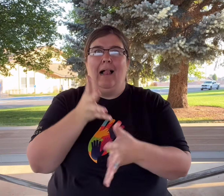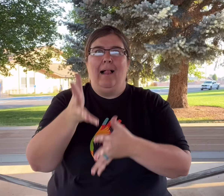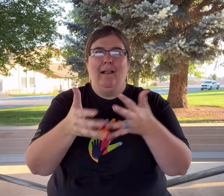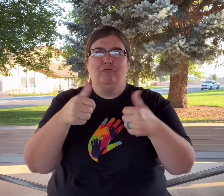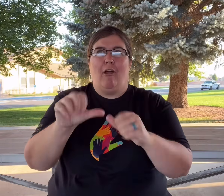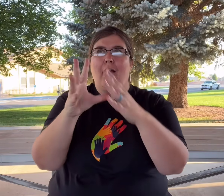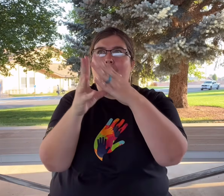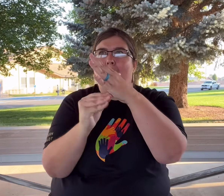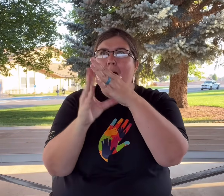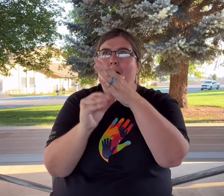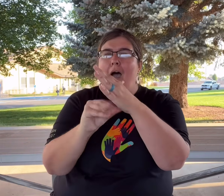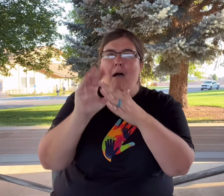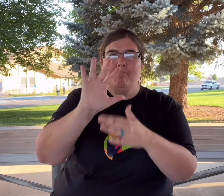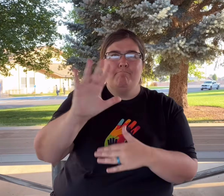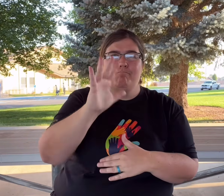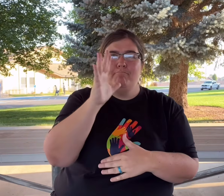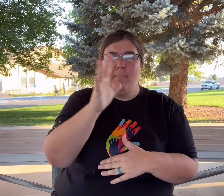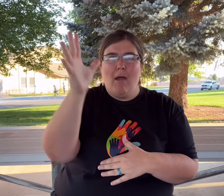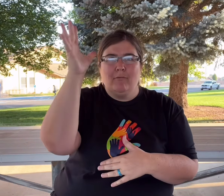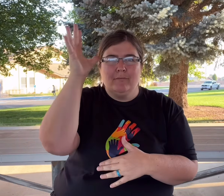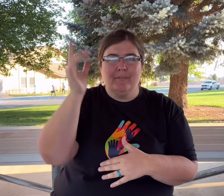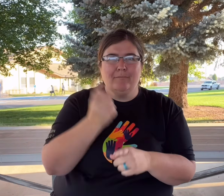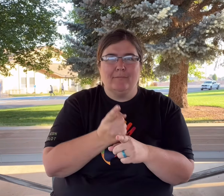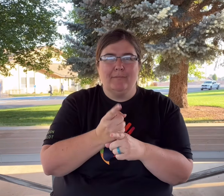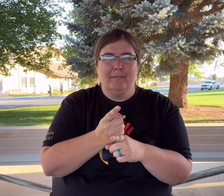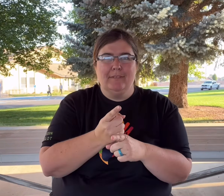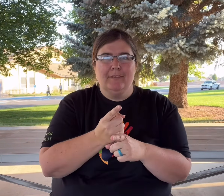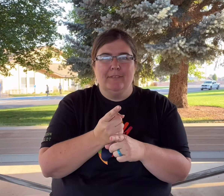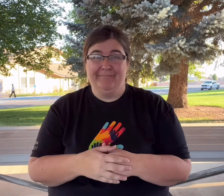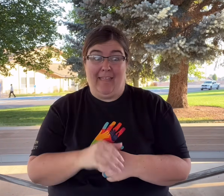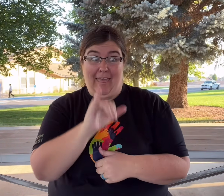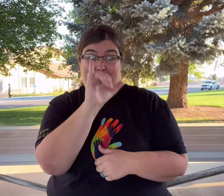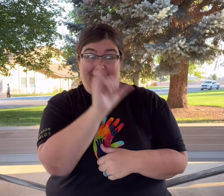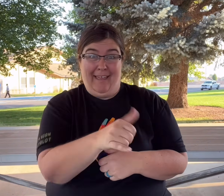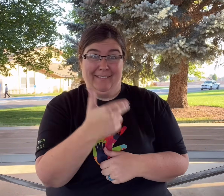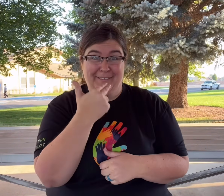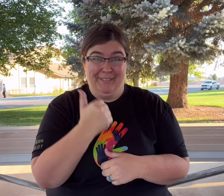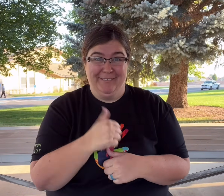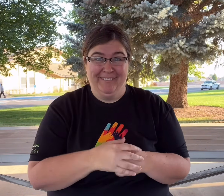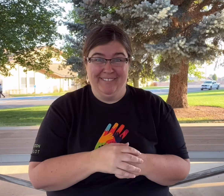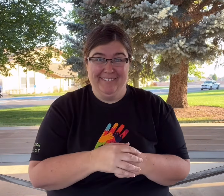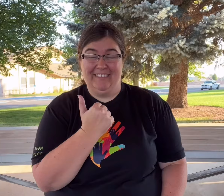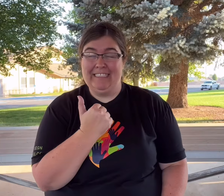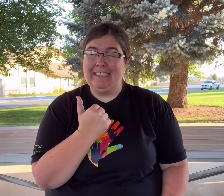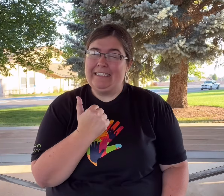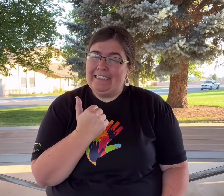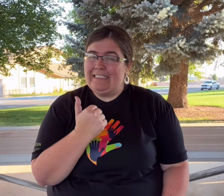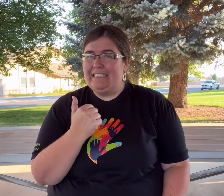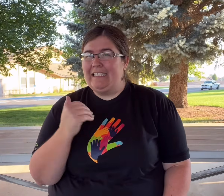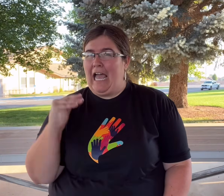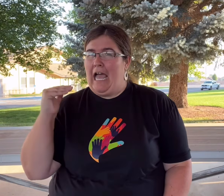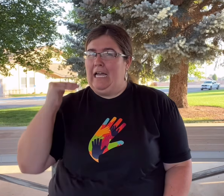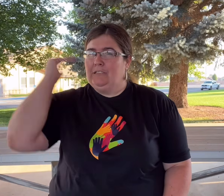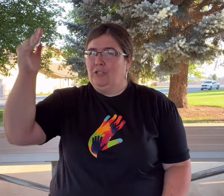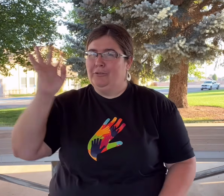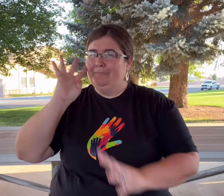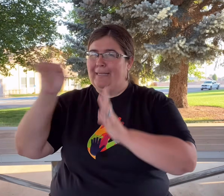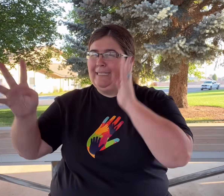so cute as it tried to copy its parents' signing. Now that was cute, but when hearing adults from outside